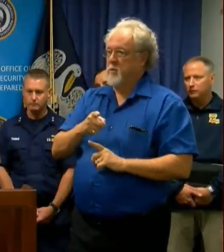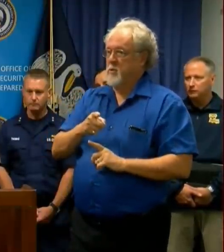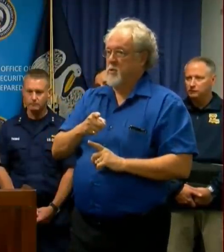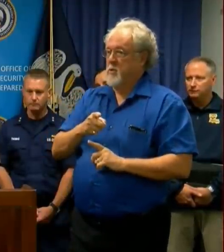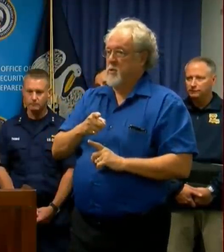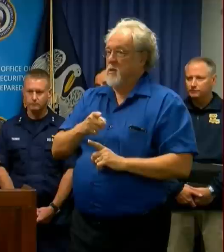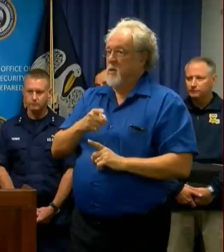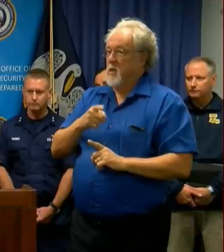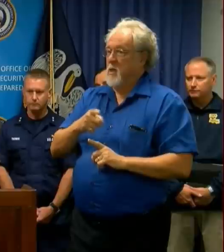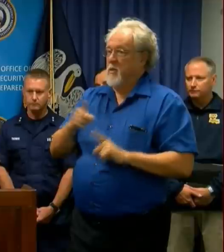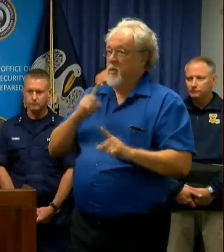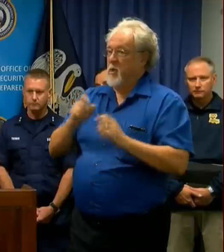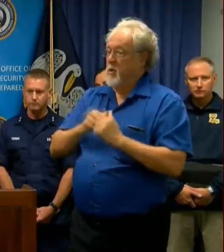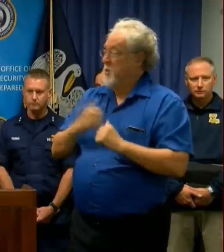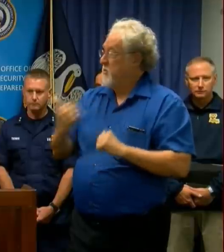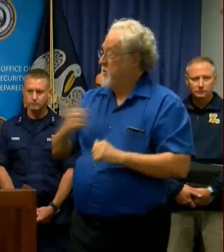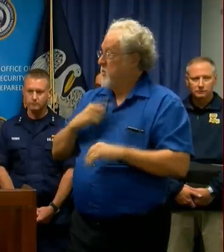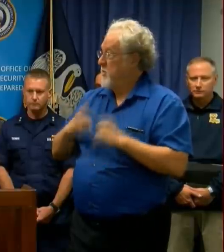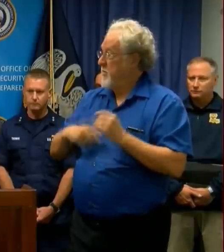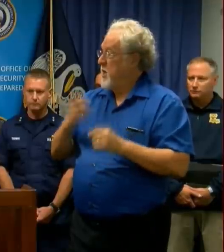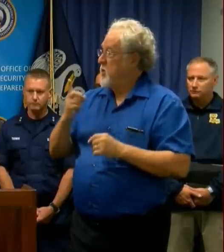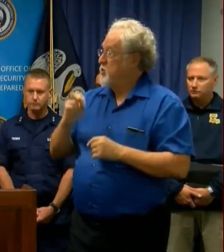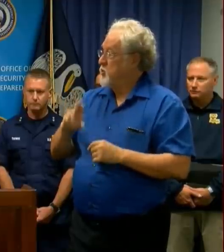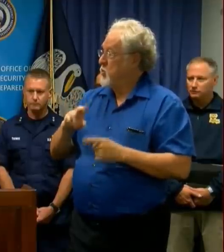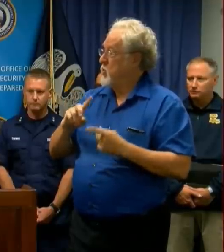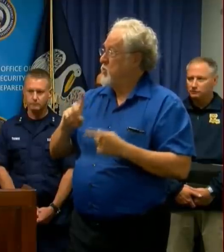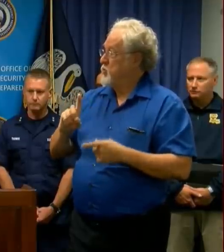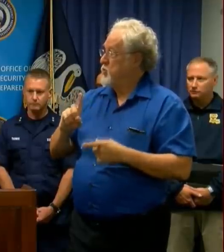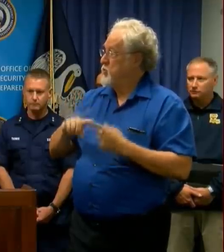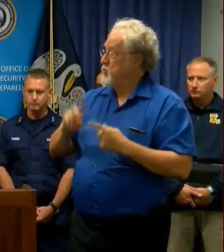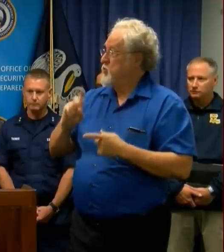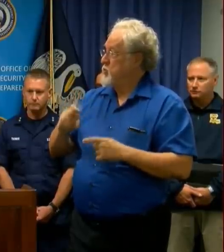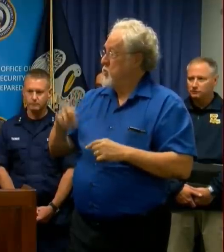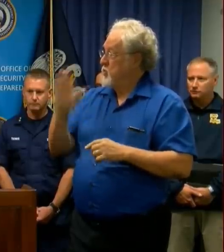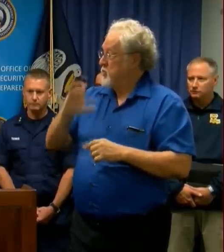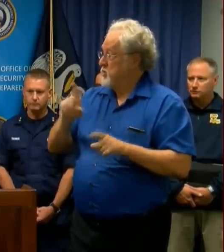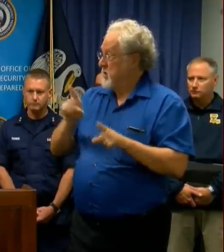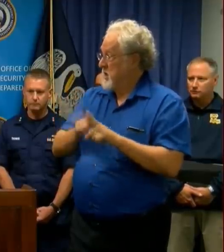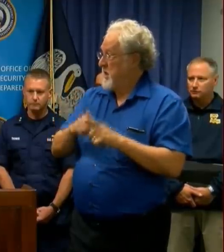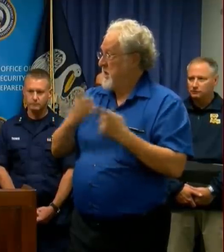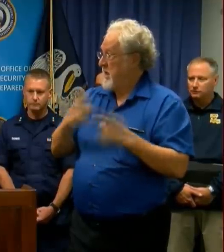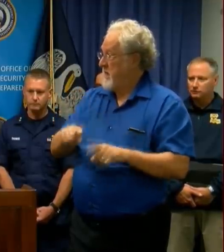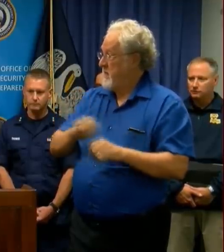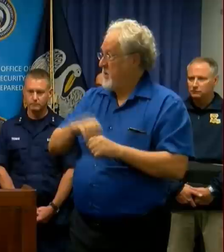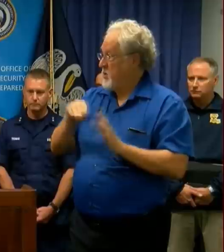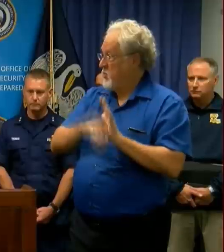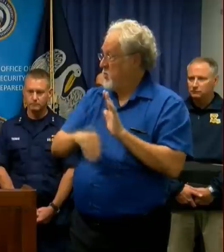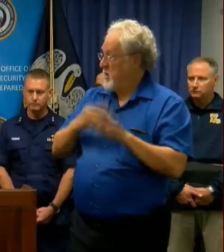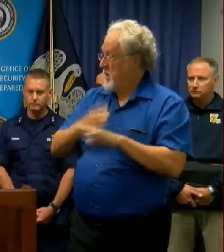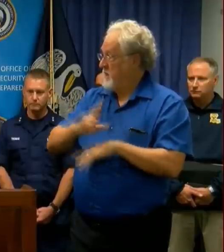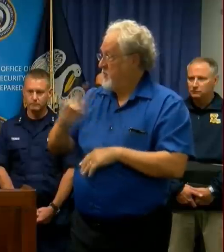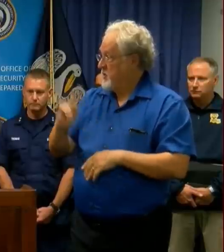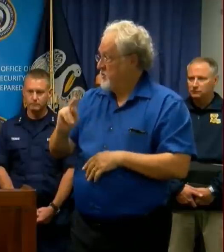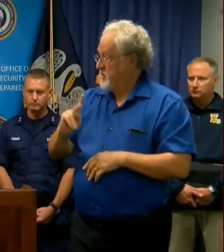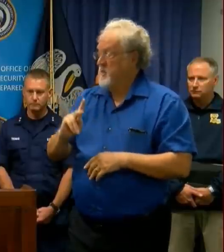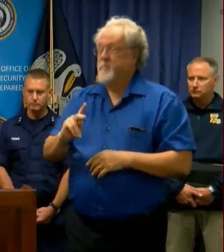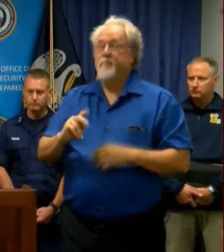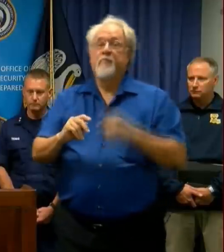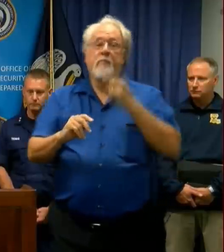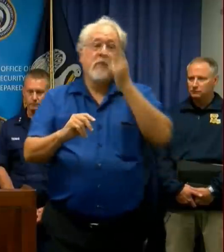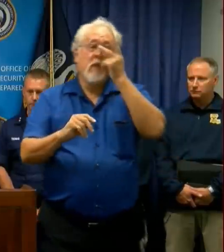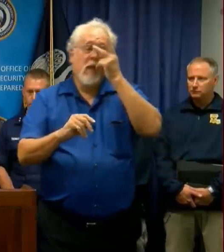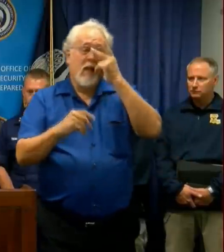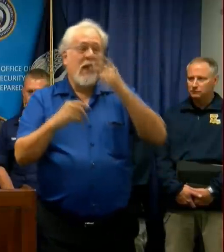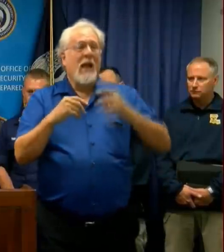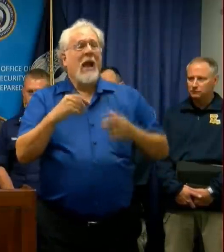Yes, ma'am. Are they talking with all of you about door-to-door searches, ultimately, like was done in New Orleans after Katrina?